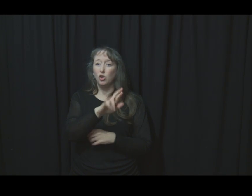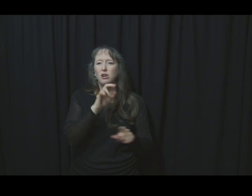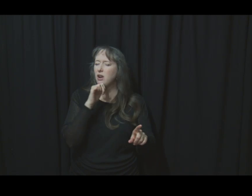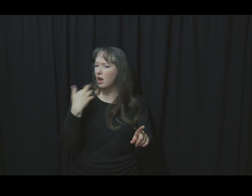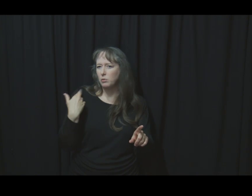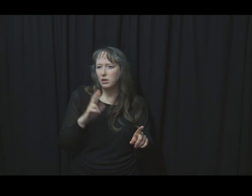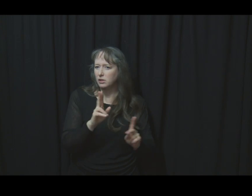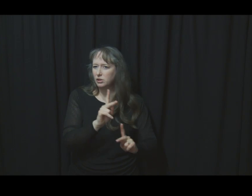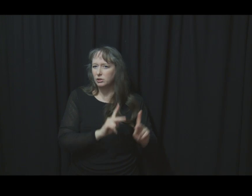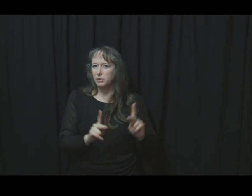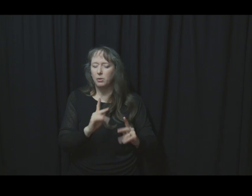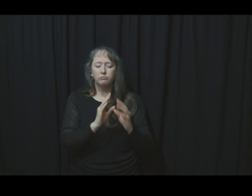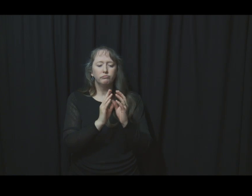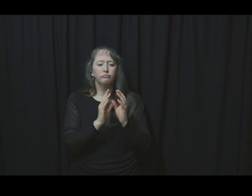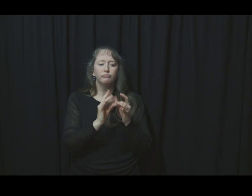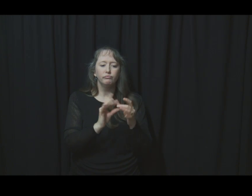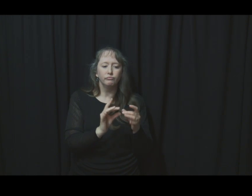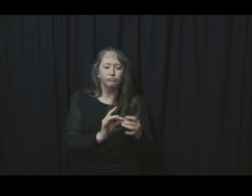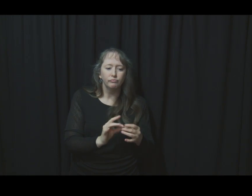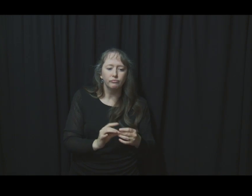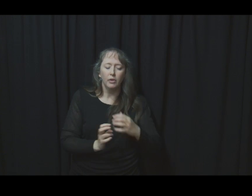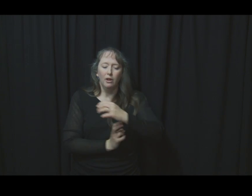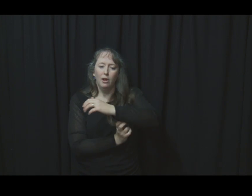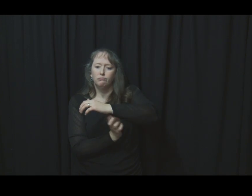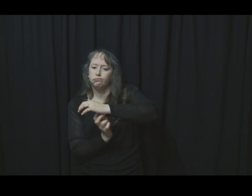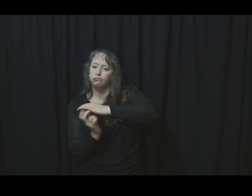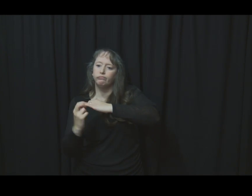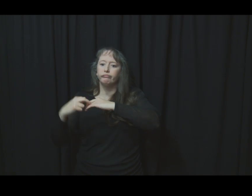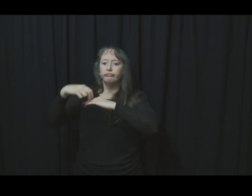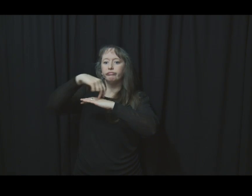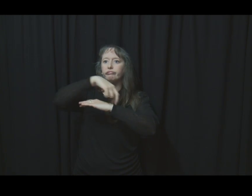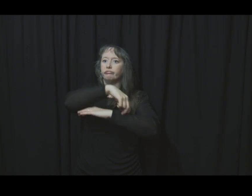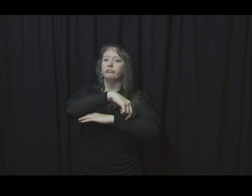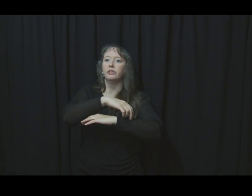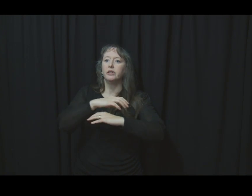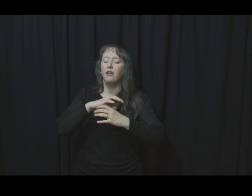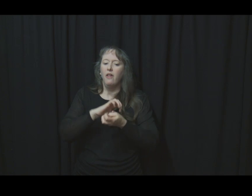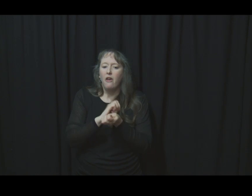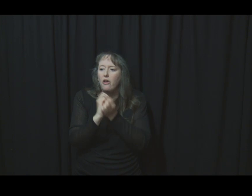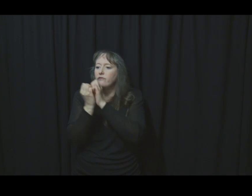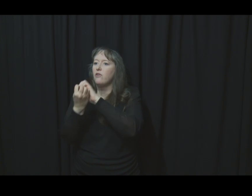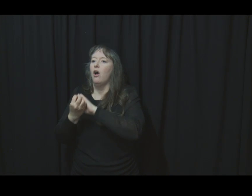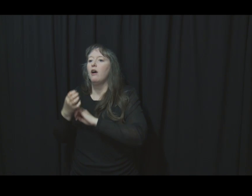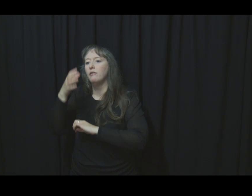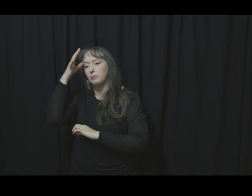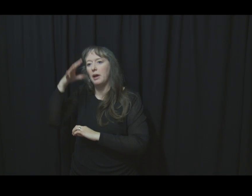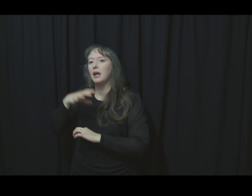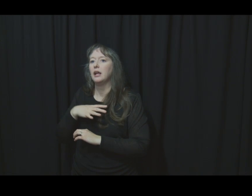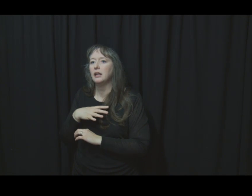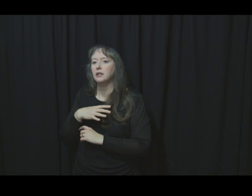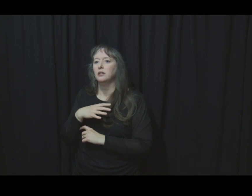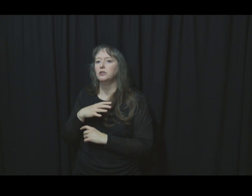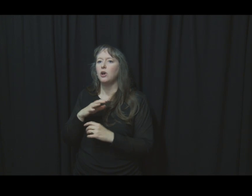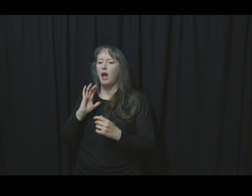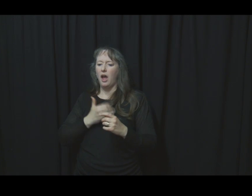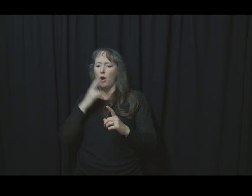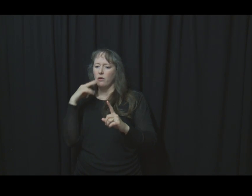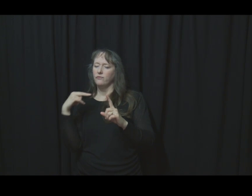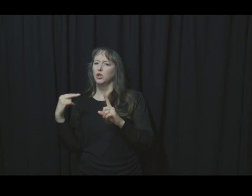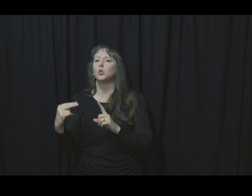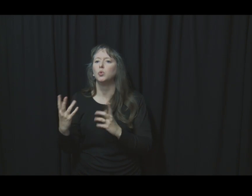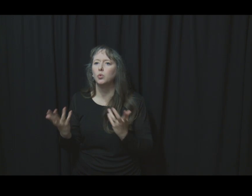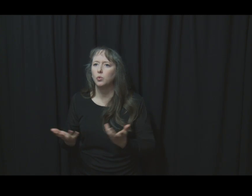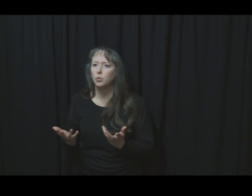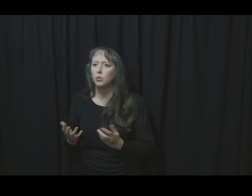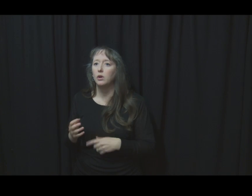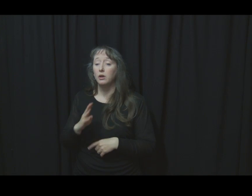some primordial form, that man is just an evolved animal, which has great bearing on how we view life and death. For instance, as Bill states,